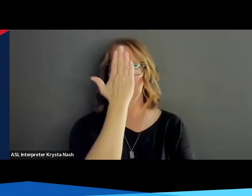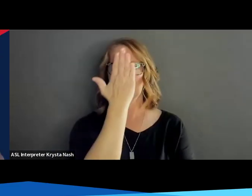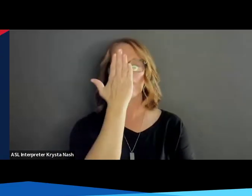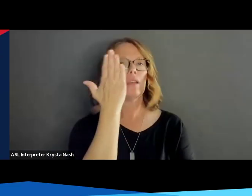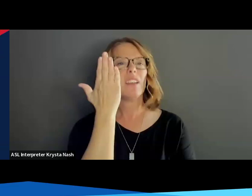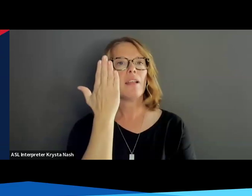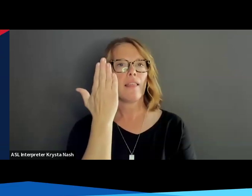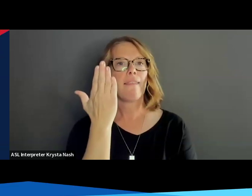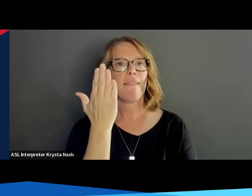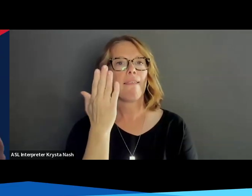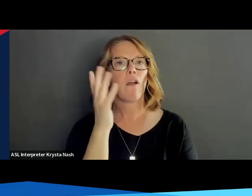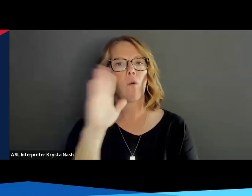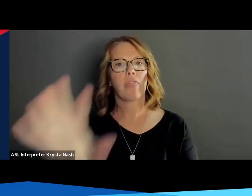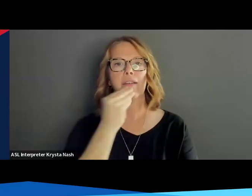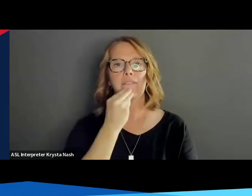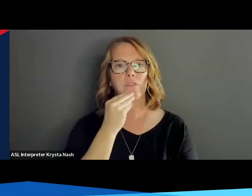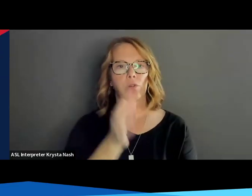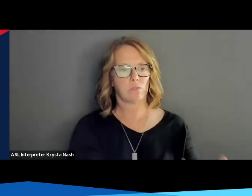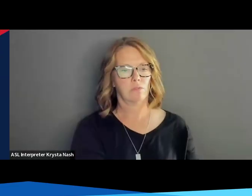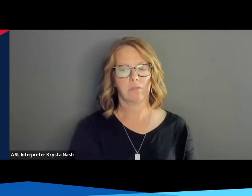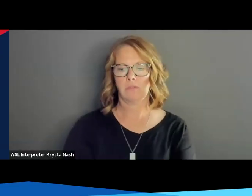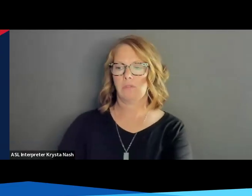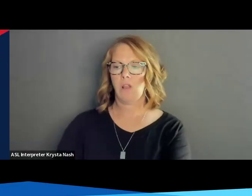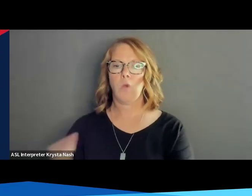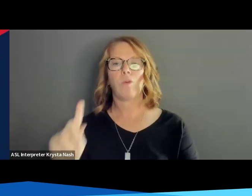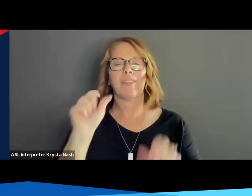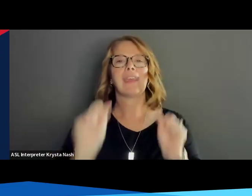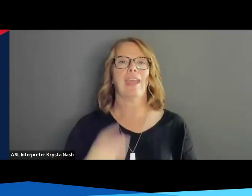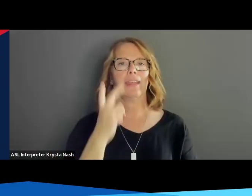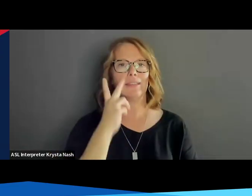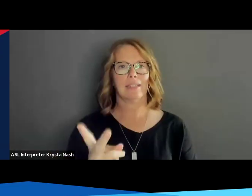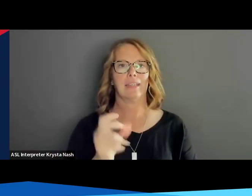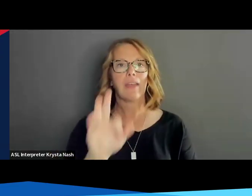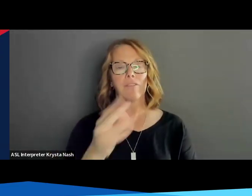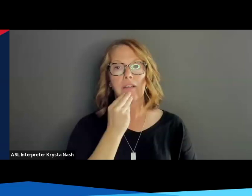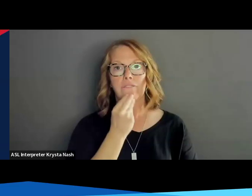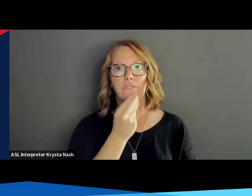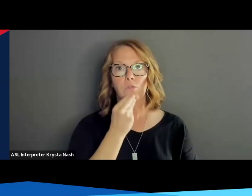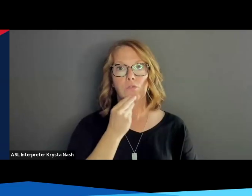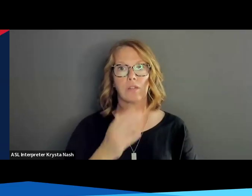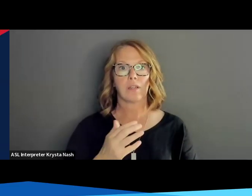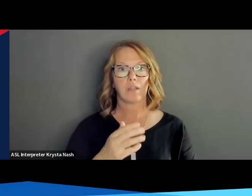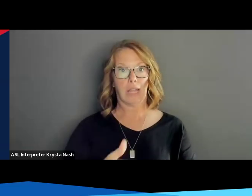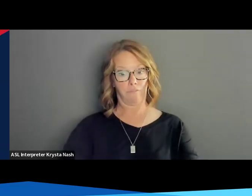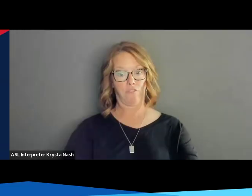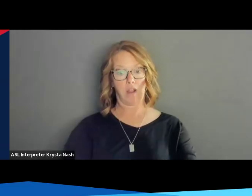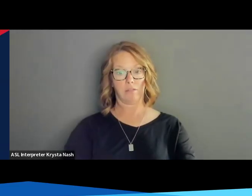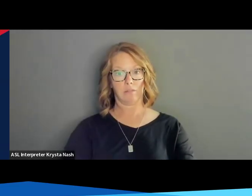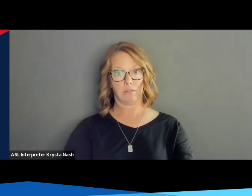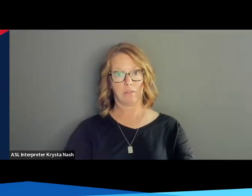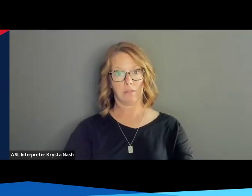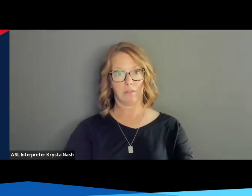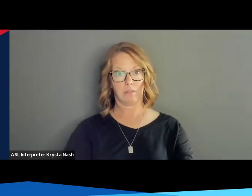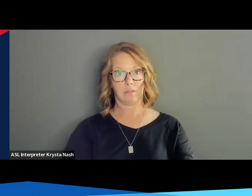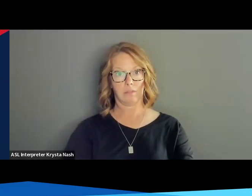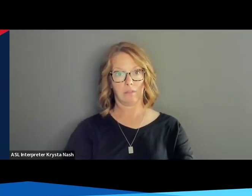see or put their food over to the side where they can see, because if their food is on a plate right in front of them, they'll